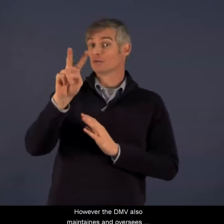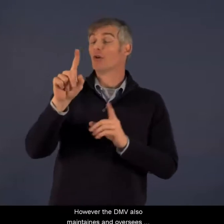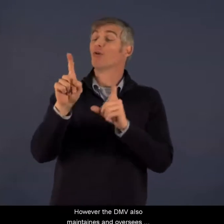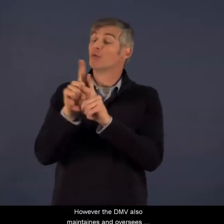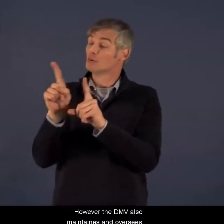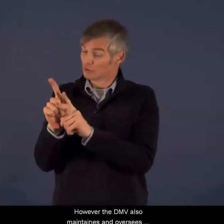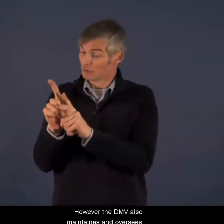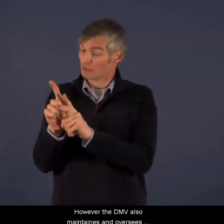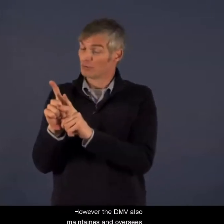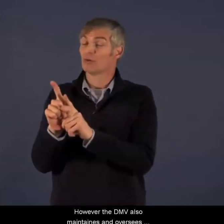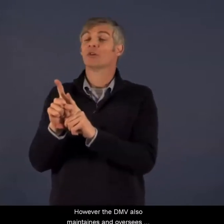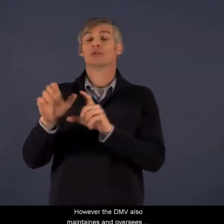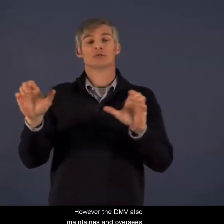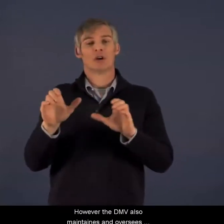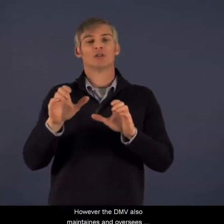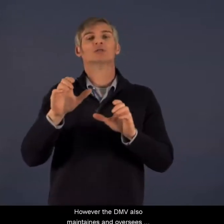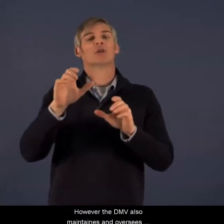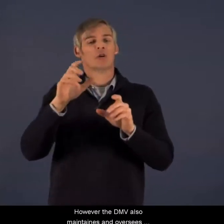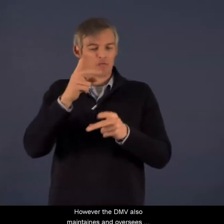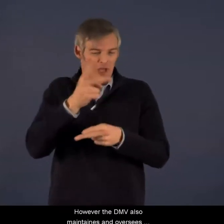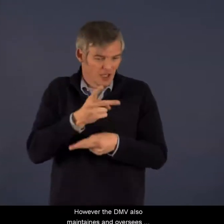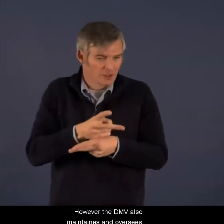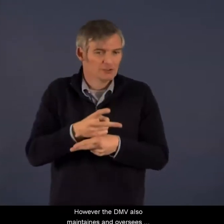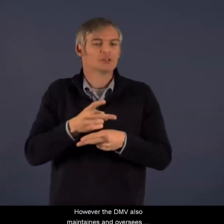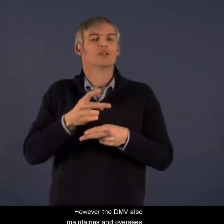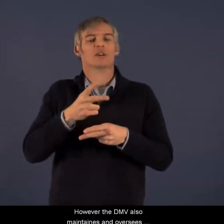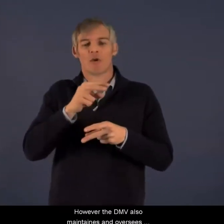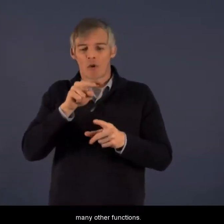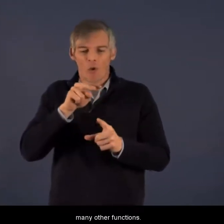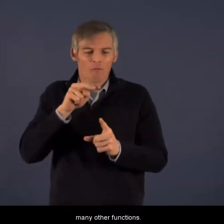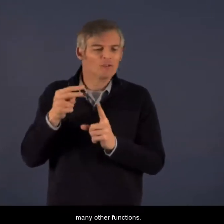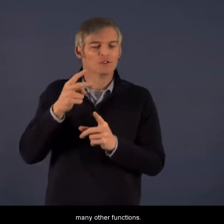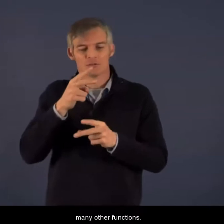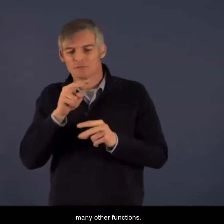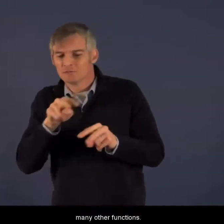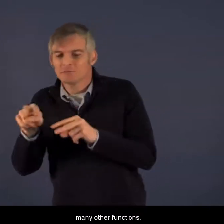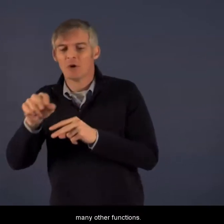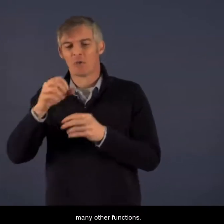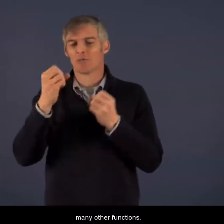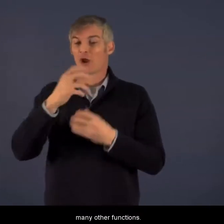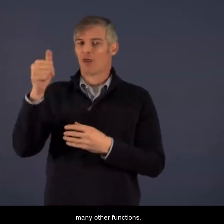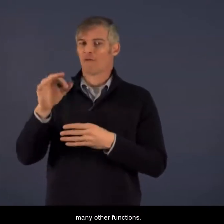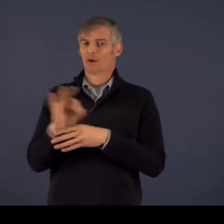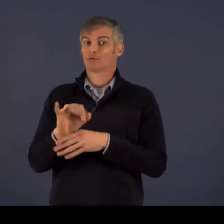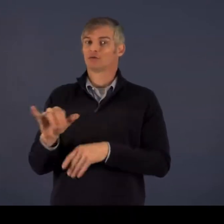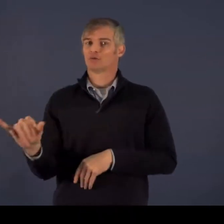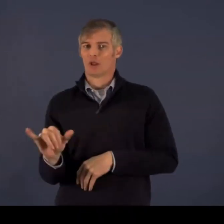However, the DMV also maintains and oversees many other functions.